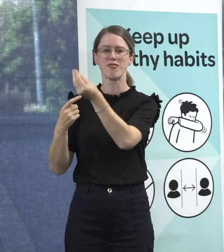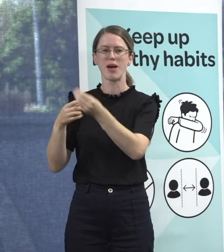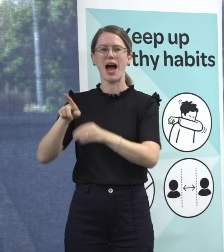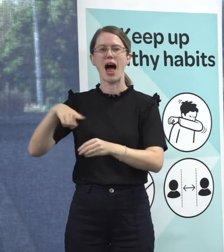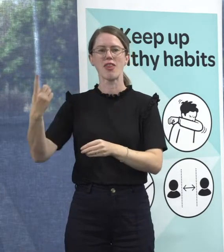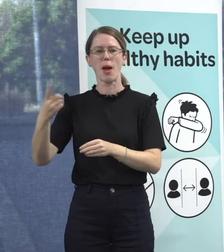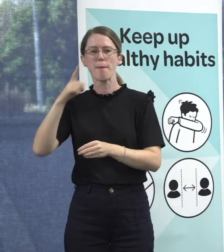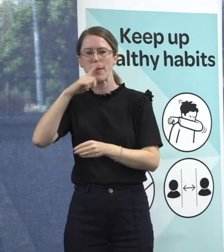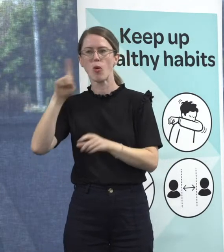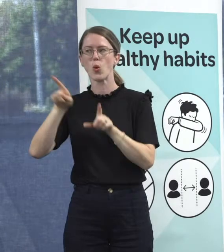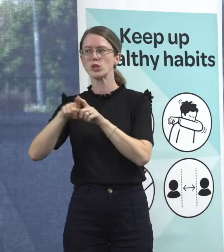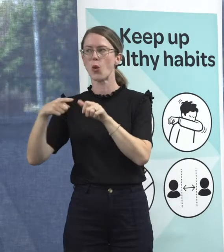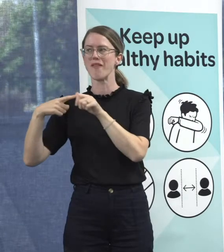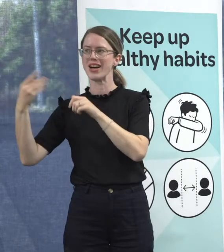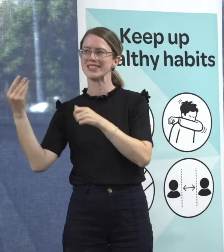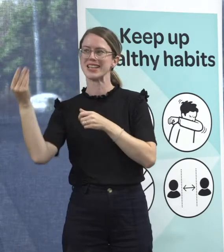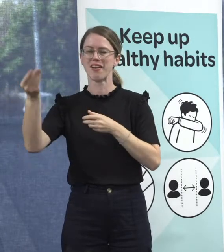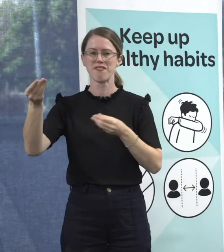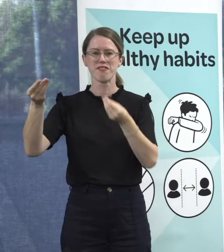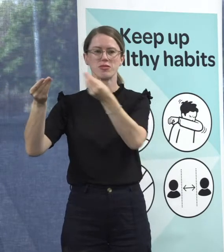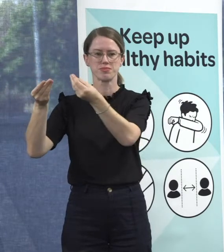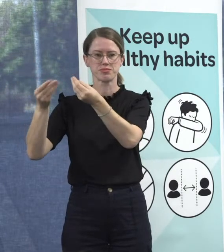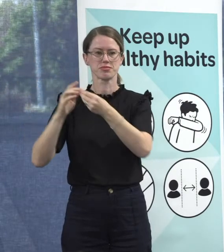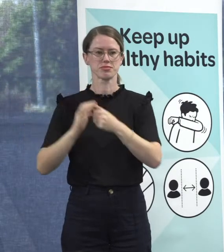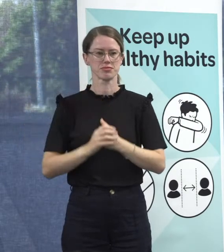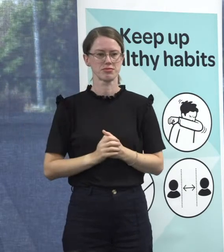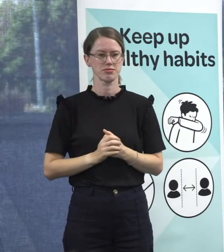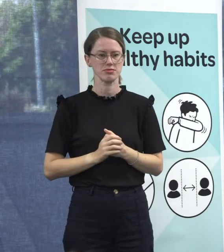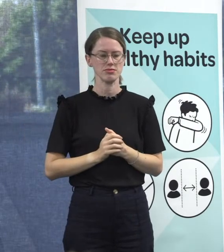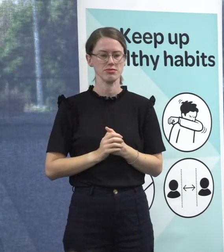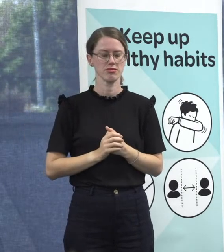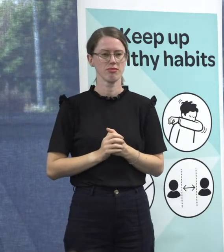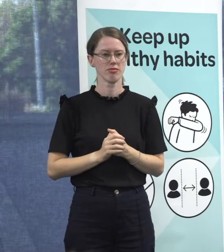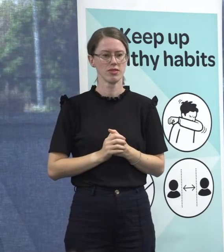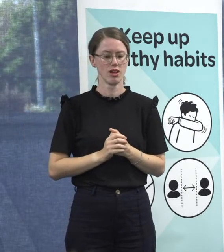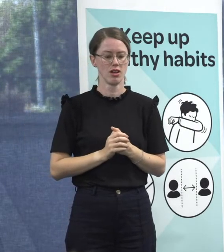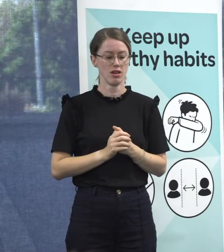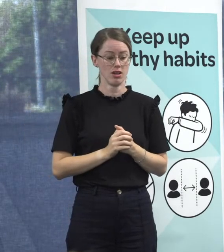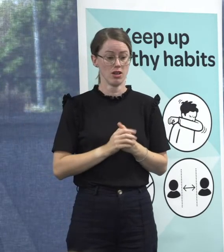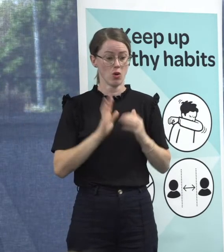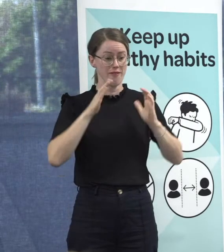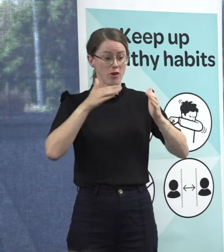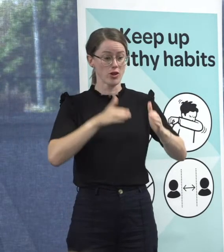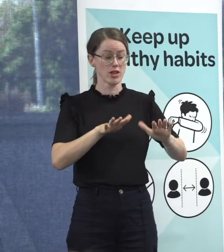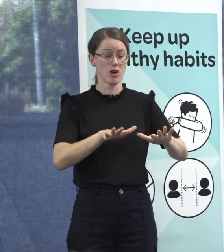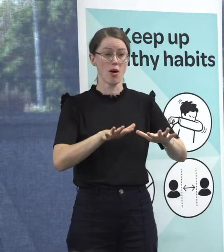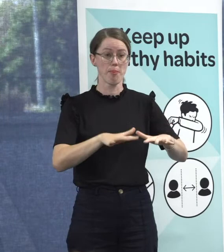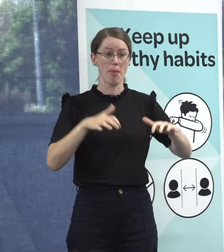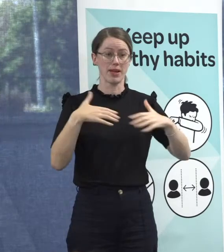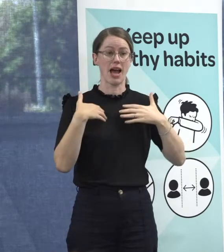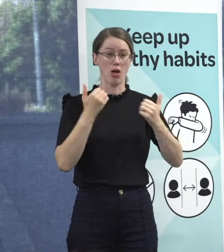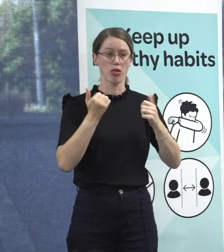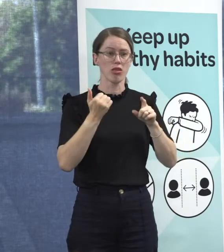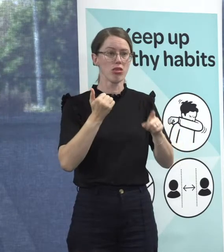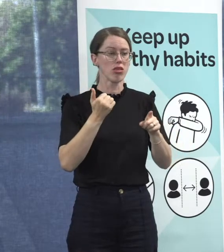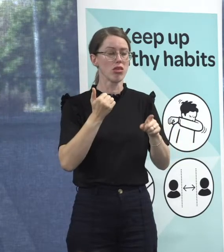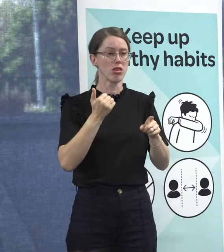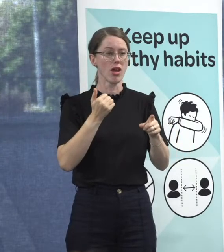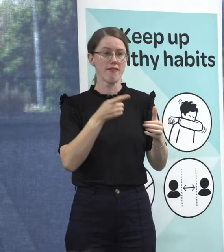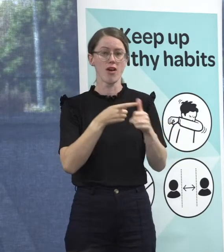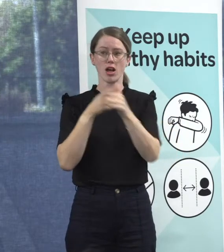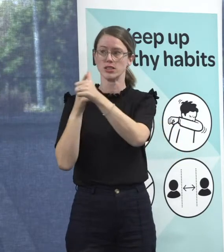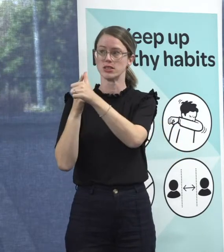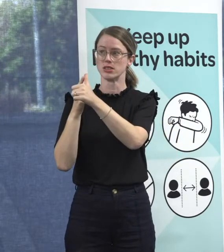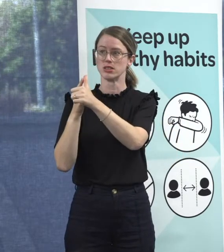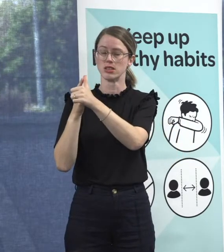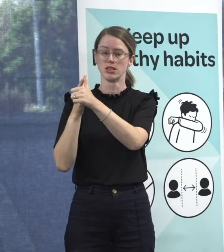and of course the public health advice has been a central part of our response, and it remains so. So I can say that we